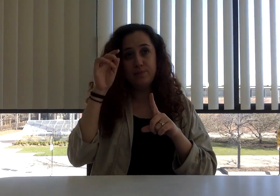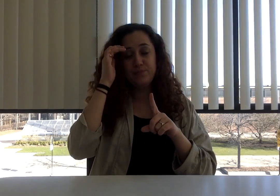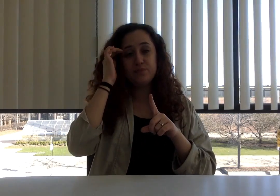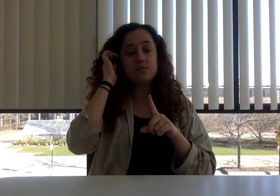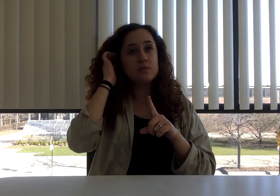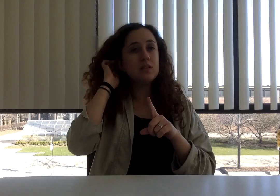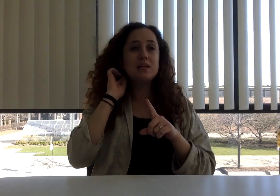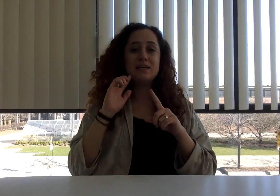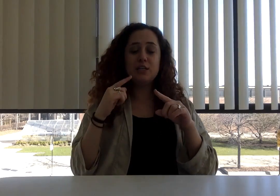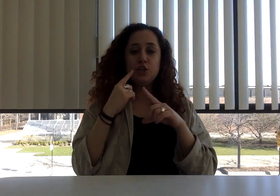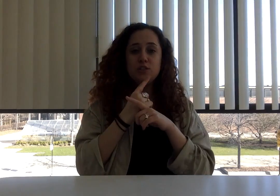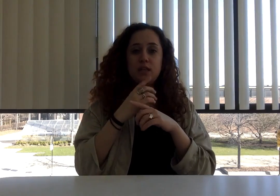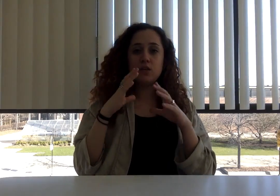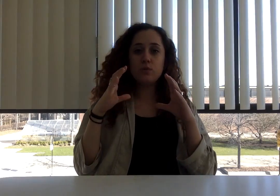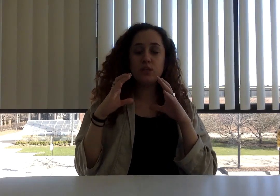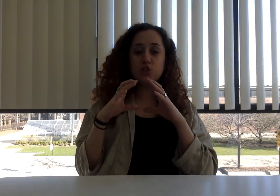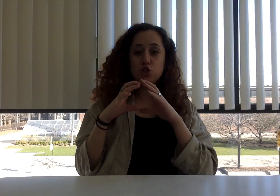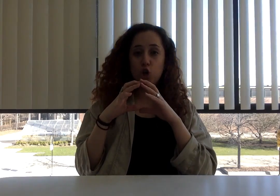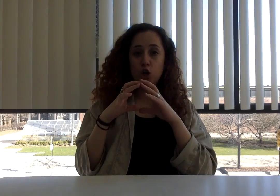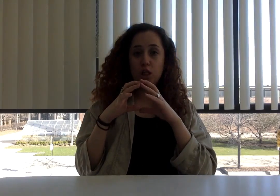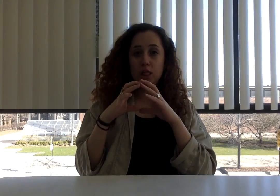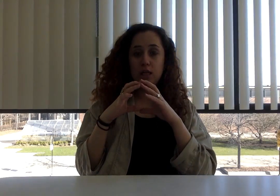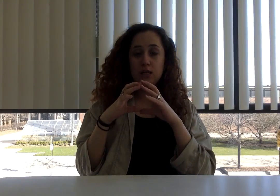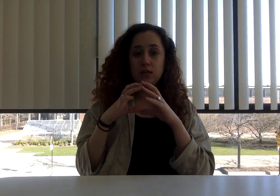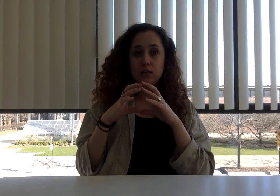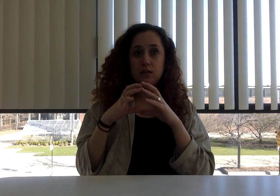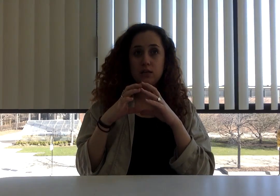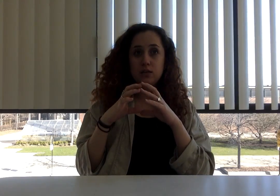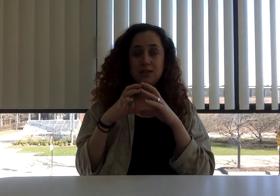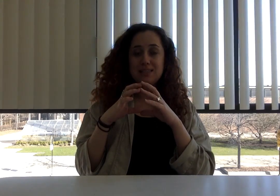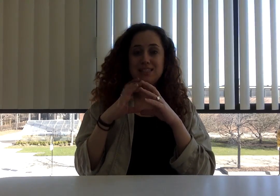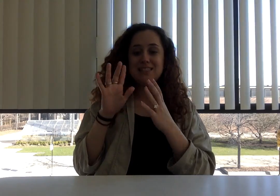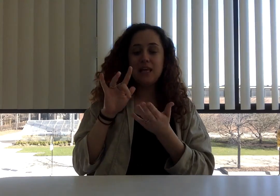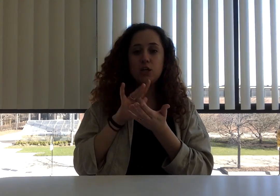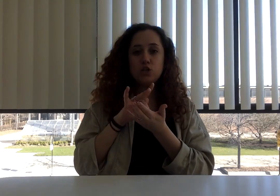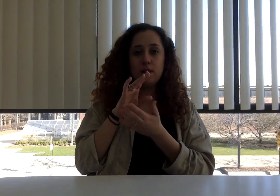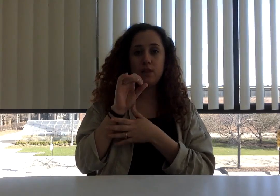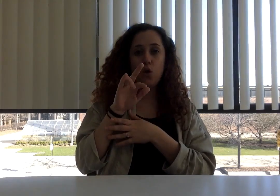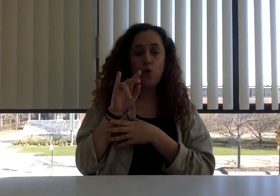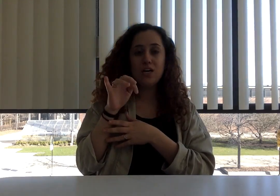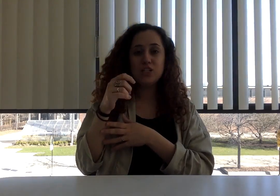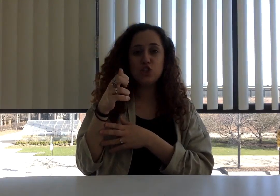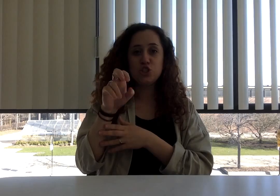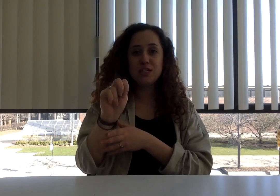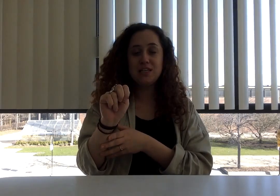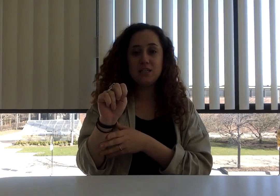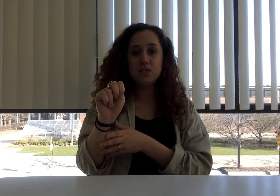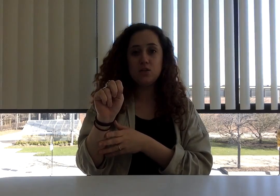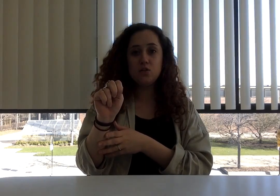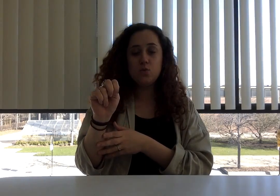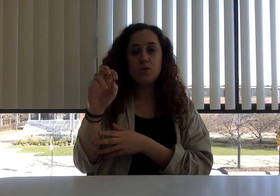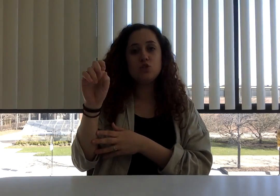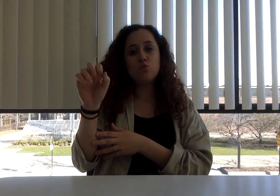circle centered at the origin with a radius of the square root of 3. And since I know the square root of 4 is